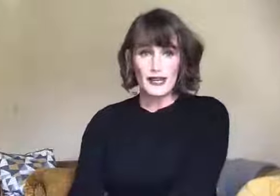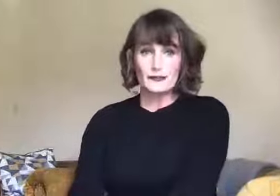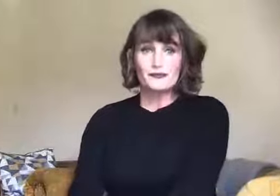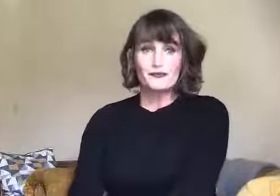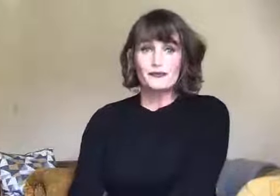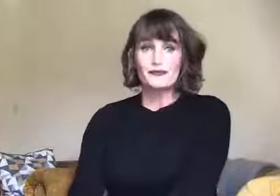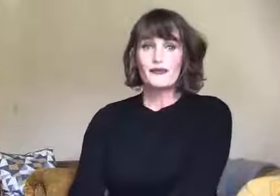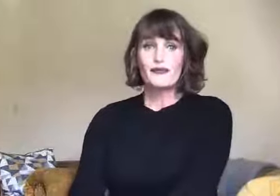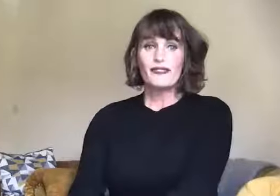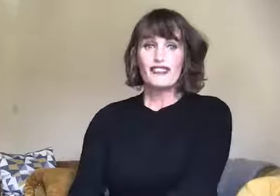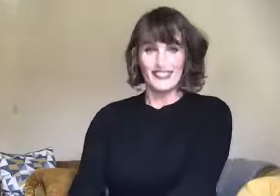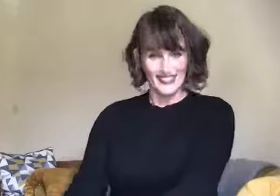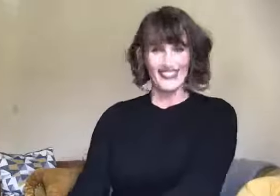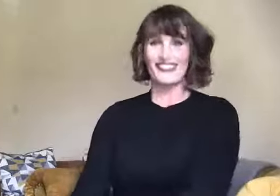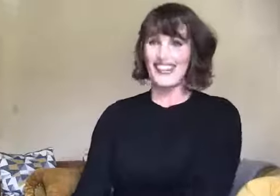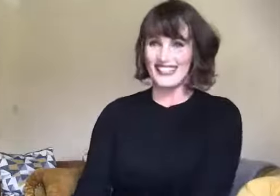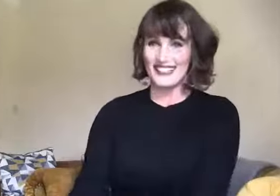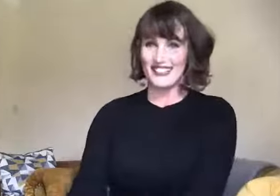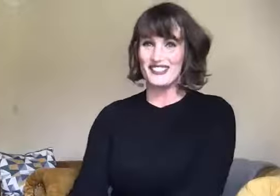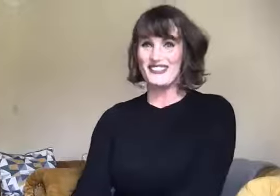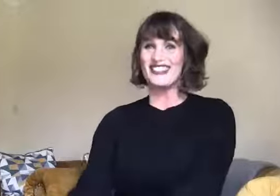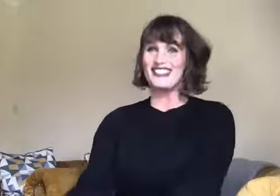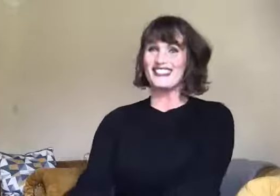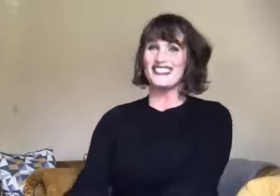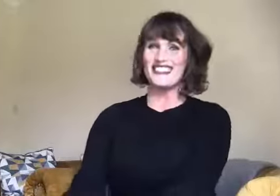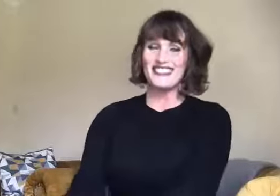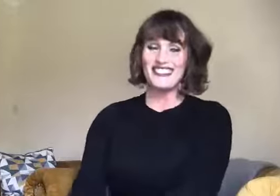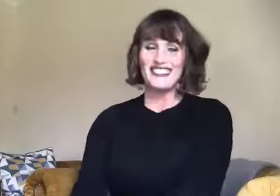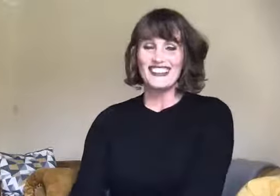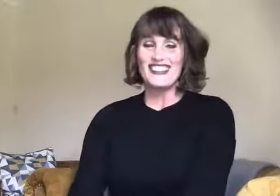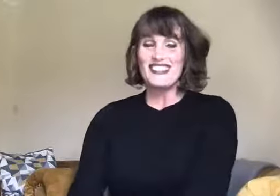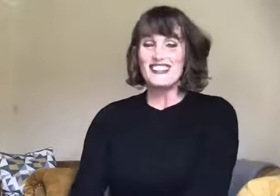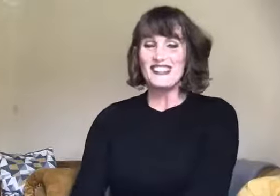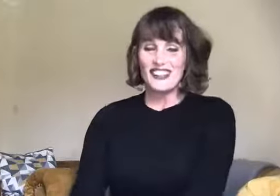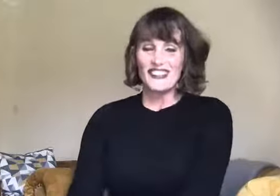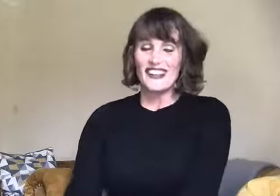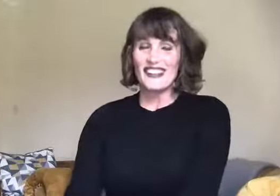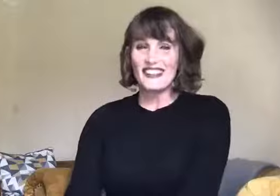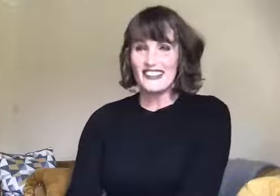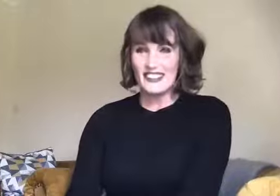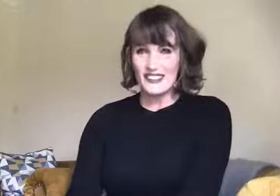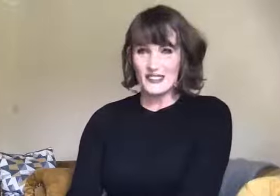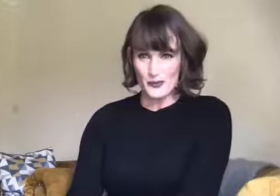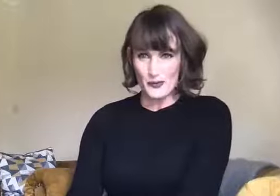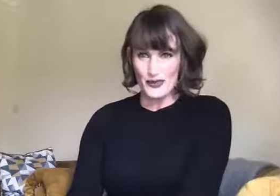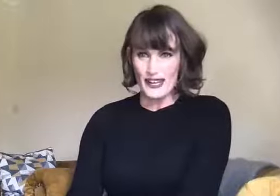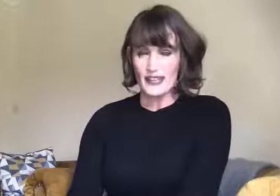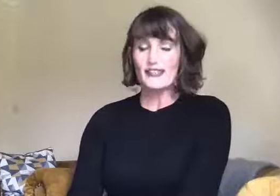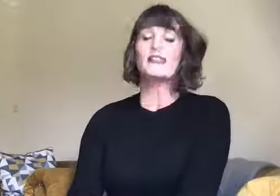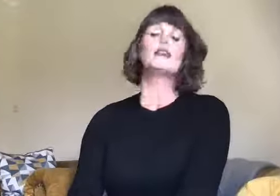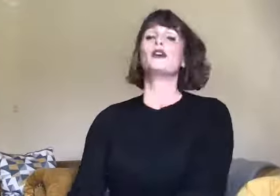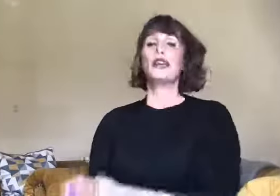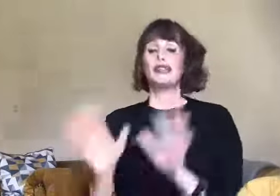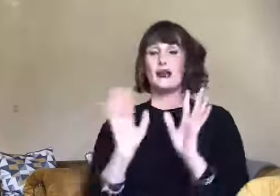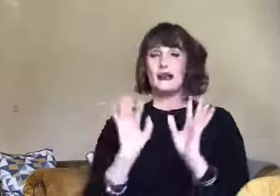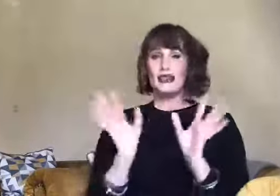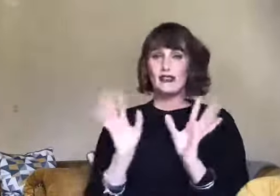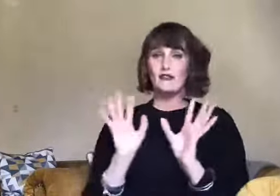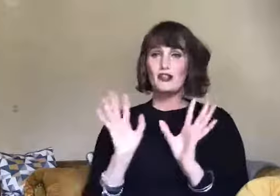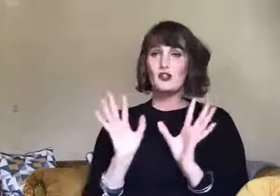morning. I'm glad it's nice to meet you too, Zara. So I'm going to do good morning. Okay, now again, the